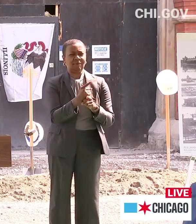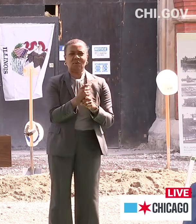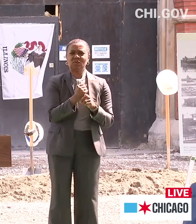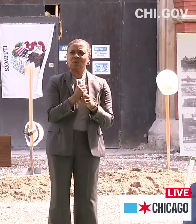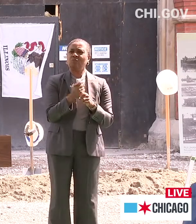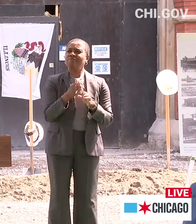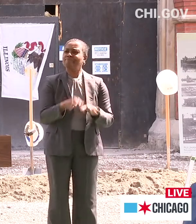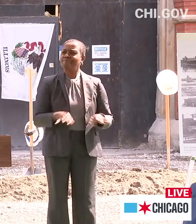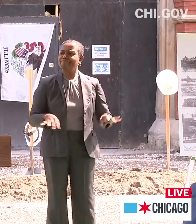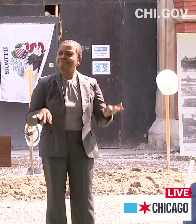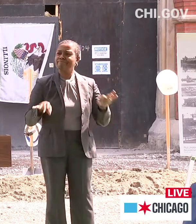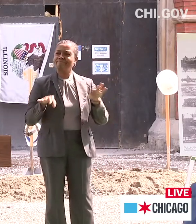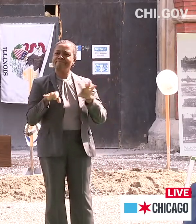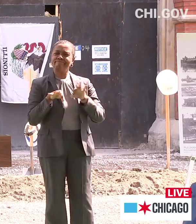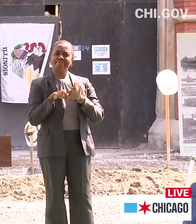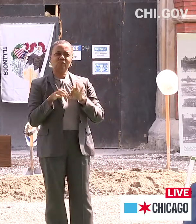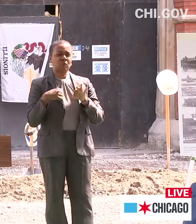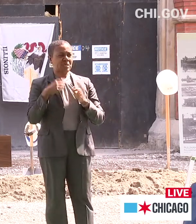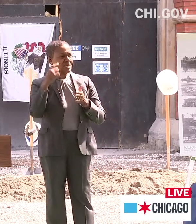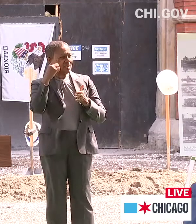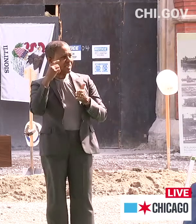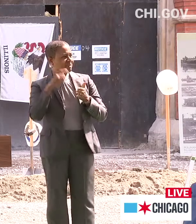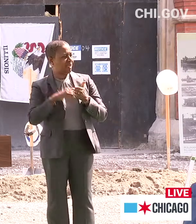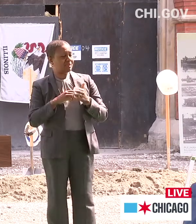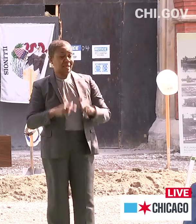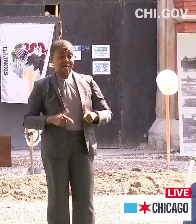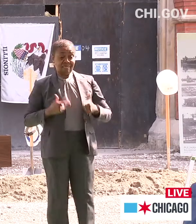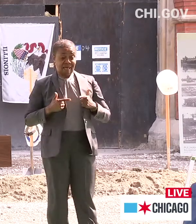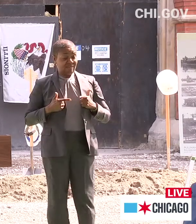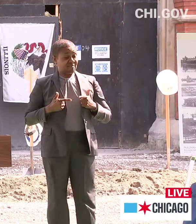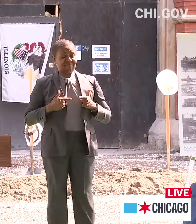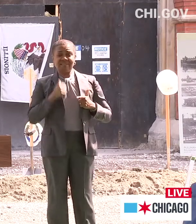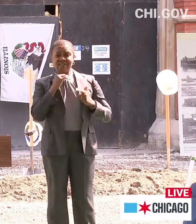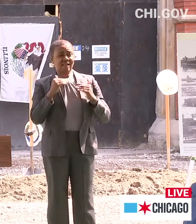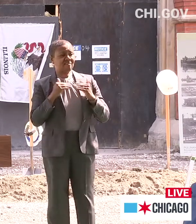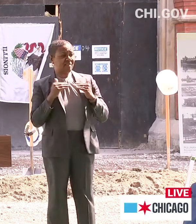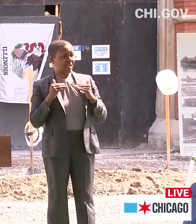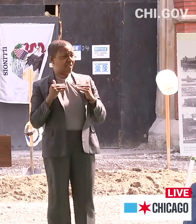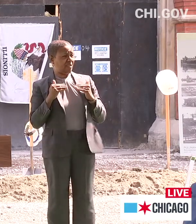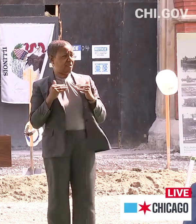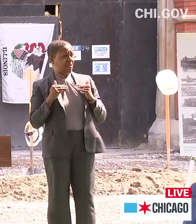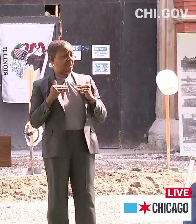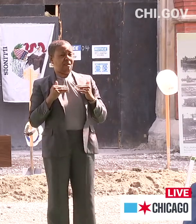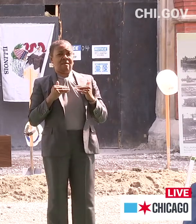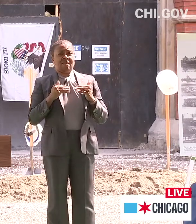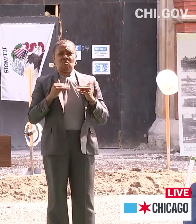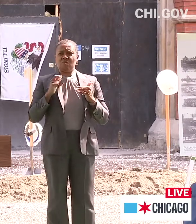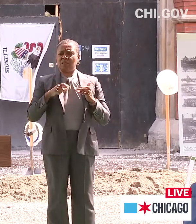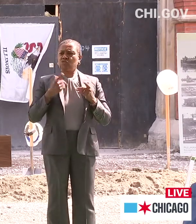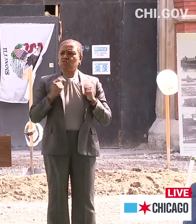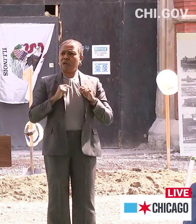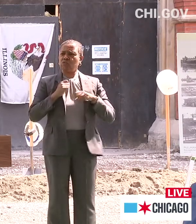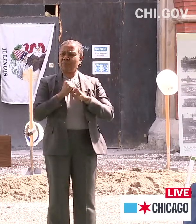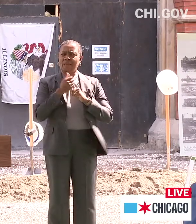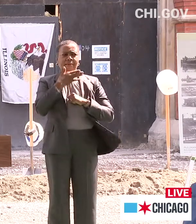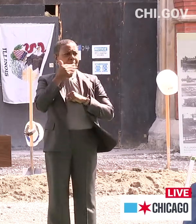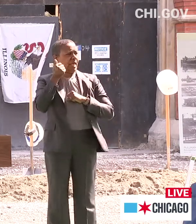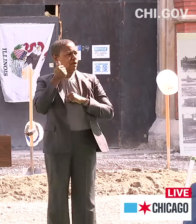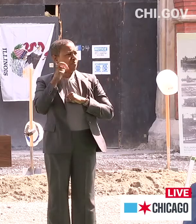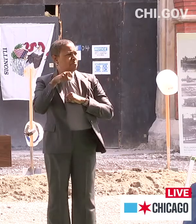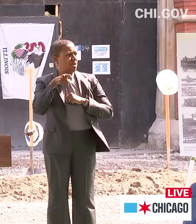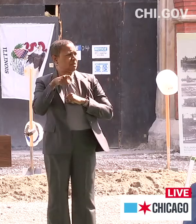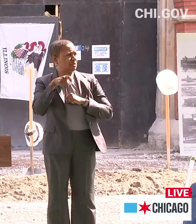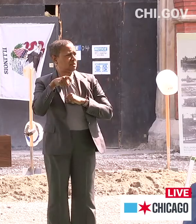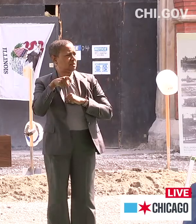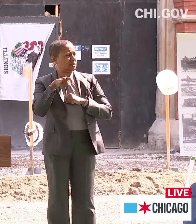it's important that when we acknowledge that life isn't fair, that it doesn't exempt us from trying to make it that way. And that's